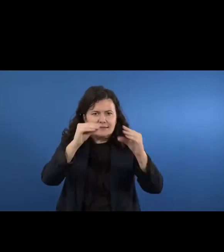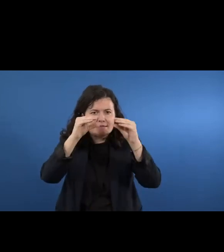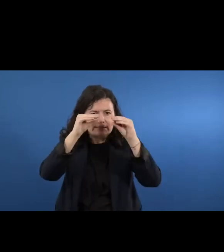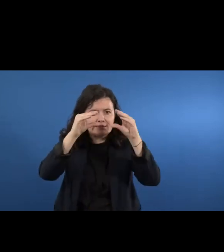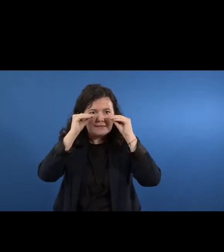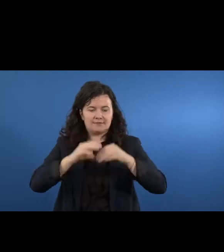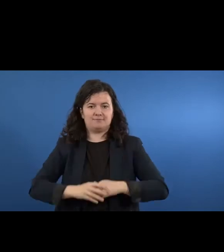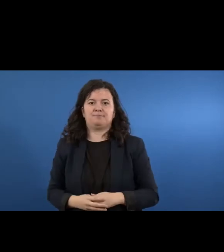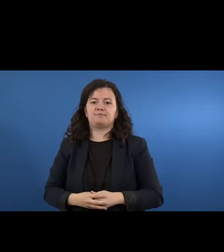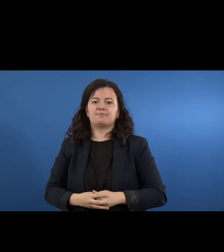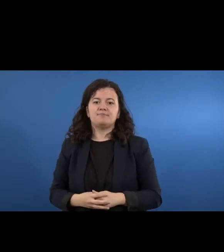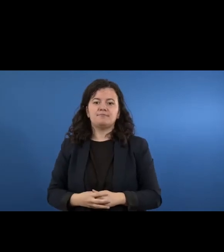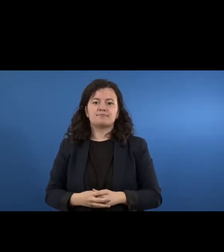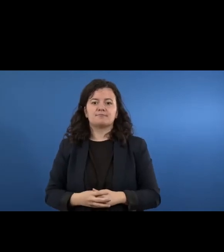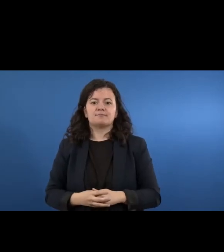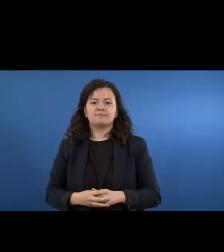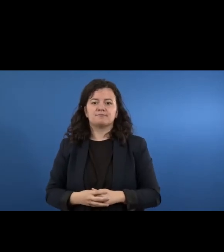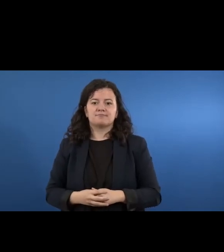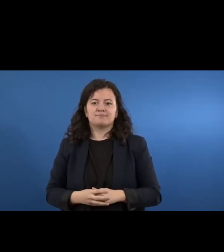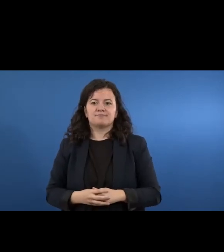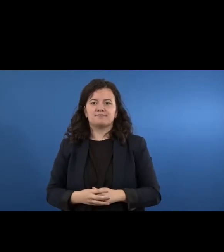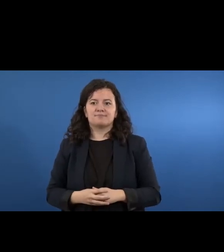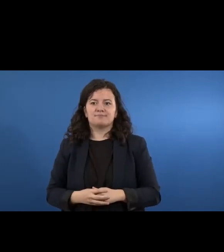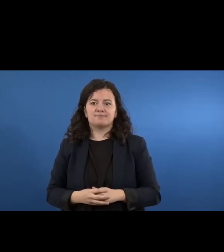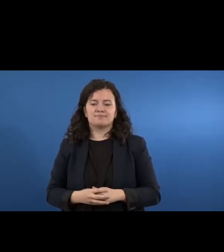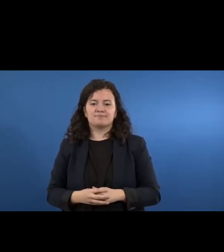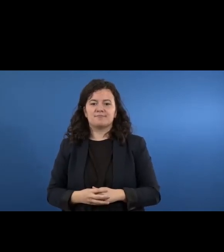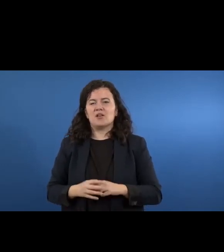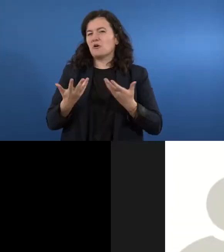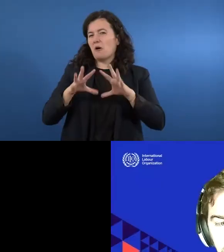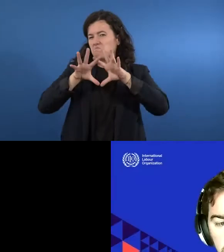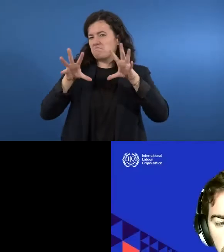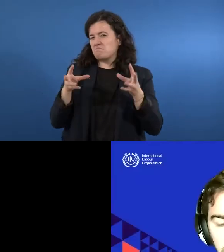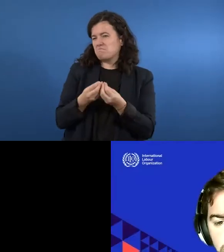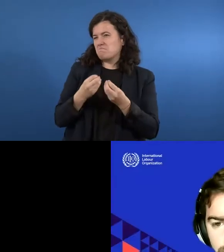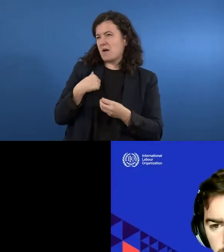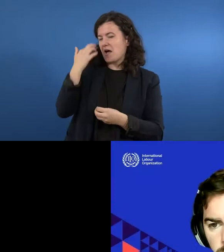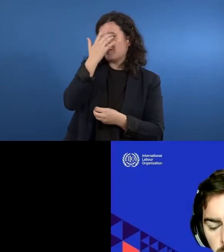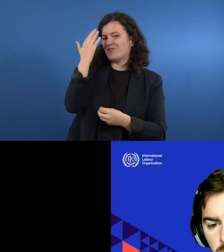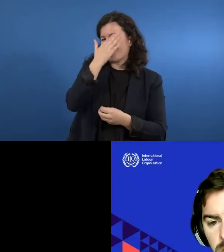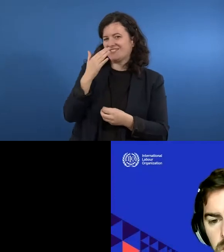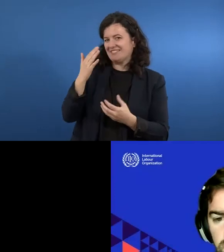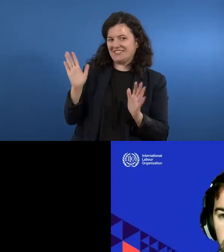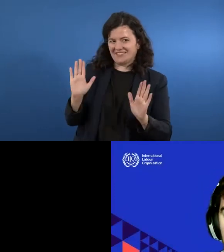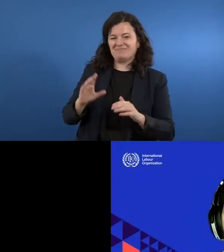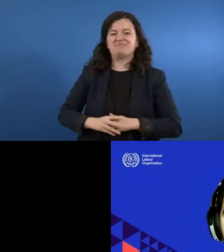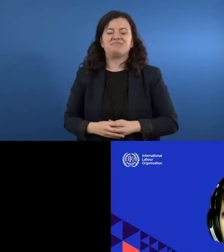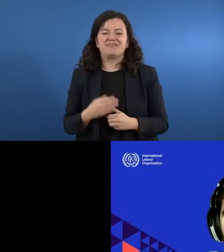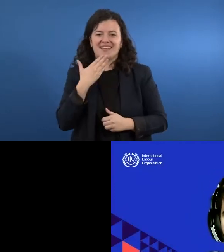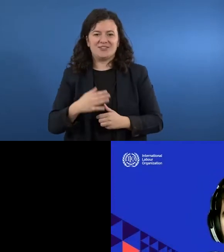So here here are my thoughts on your question, Jürgen. The floor is yours. Thank